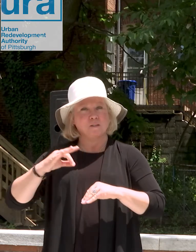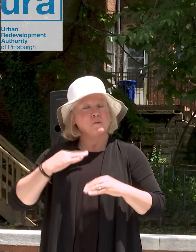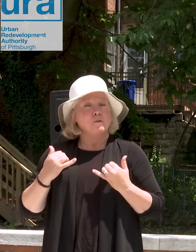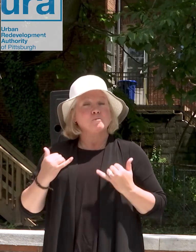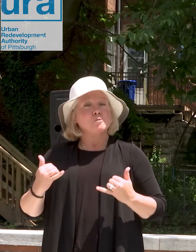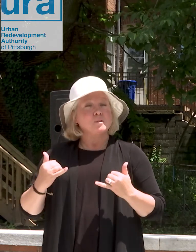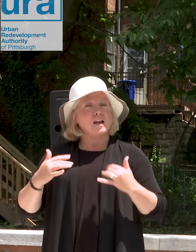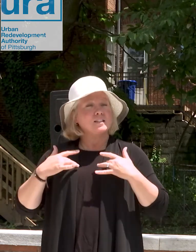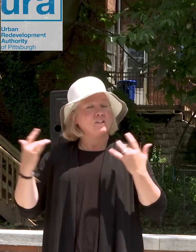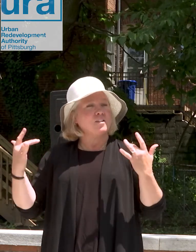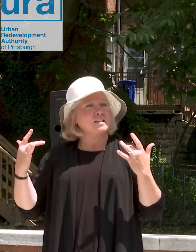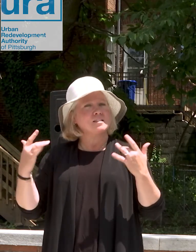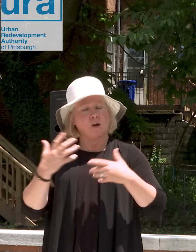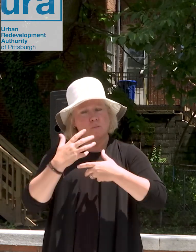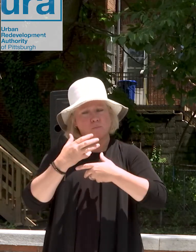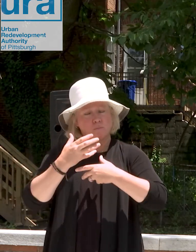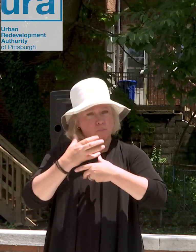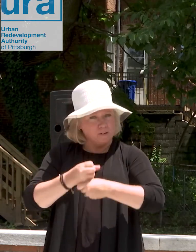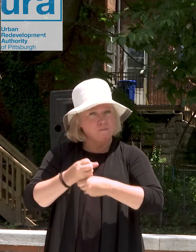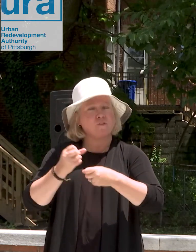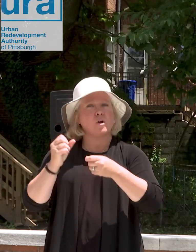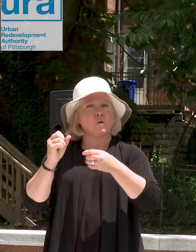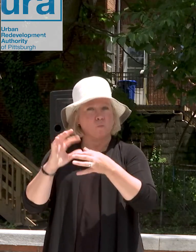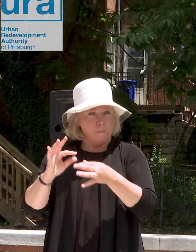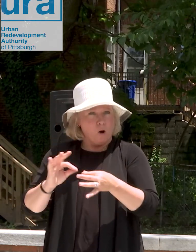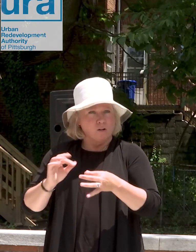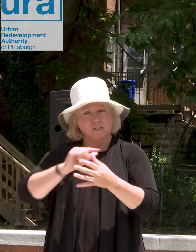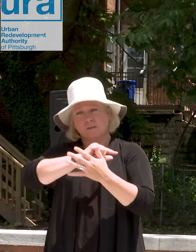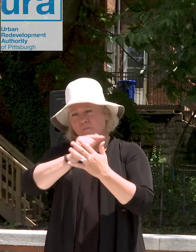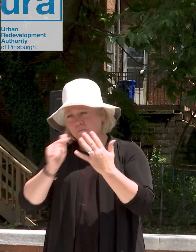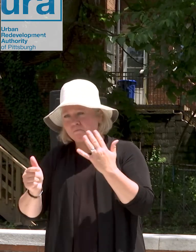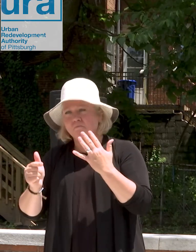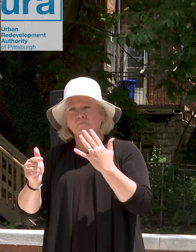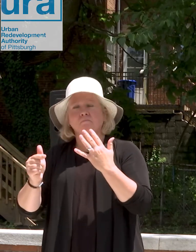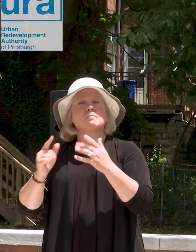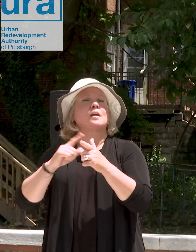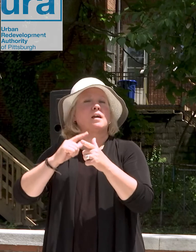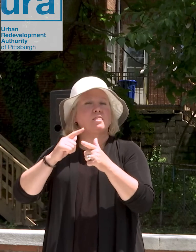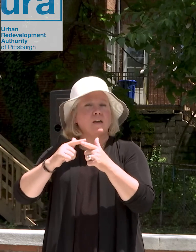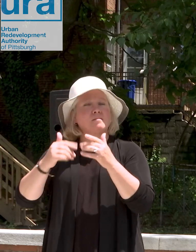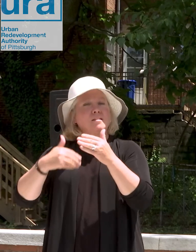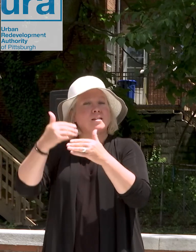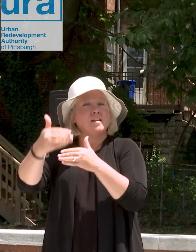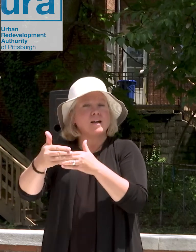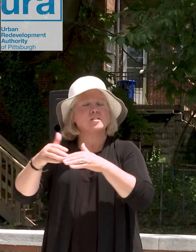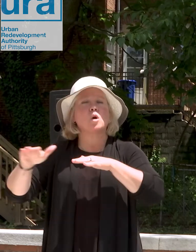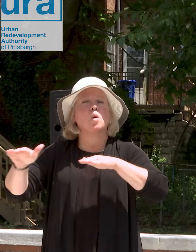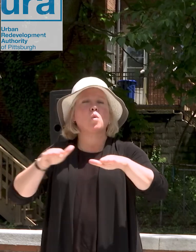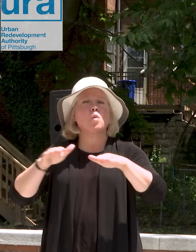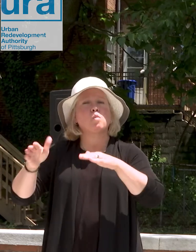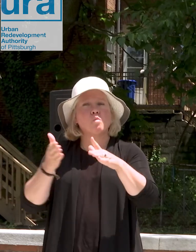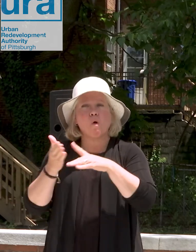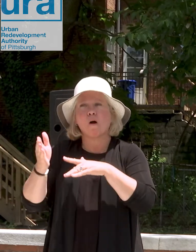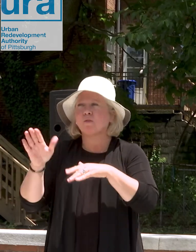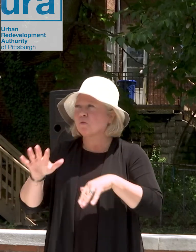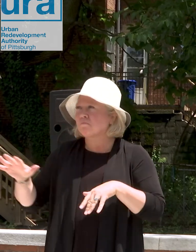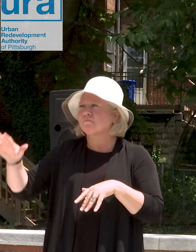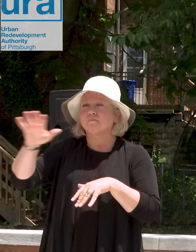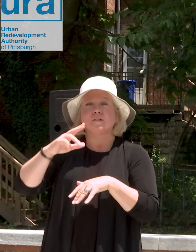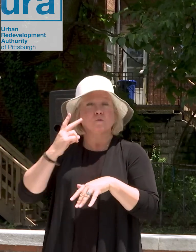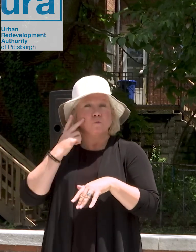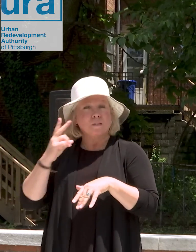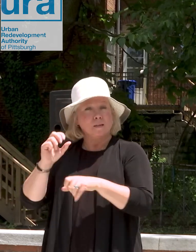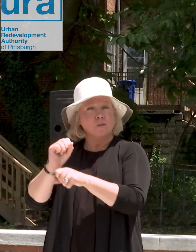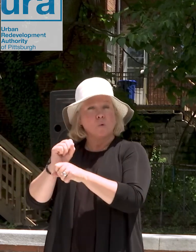include brief remarks followed by a walking tour. So you're going to see the site, you're going to see the work that the PHDC has been doing in